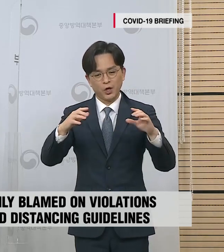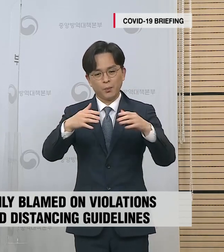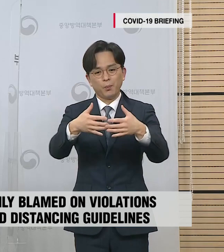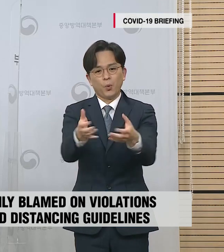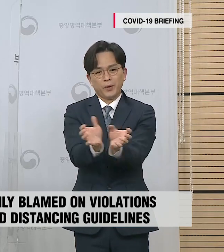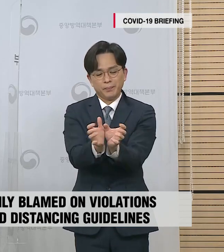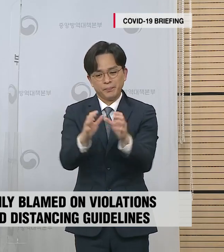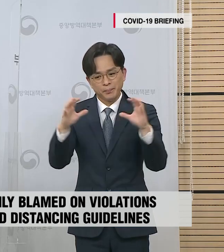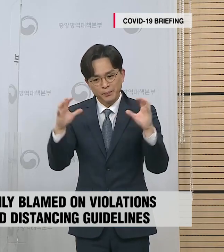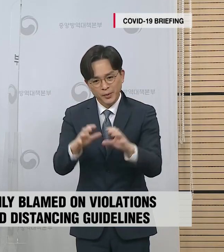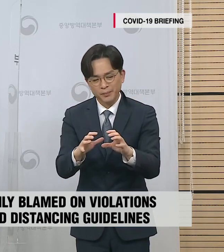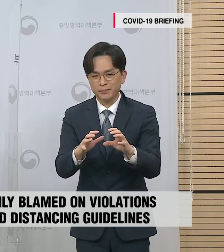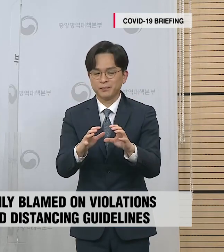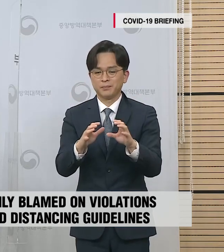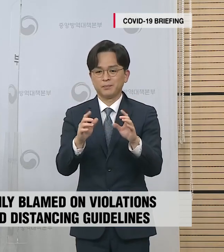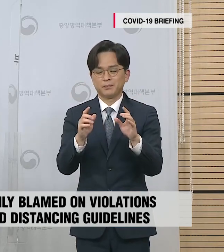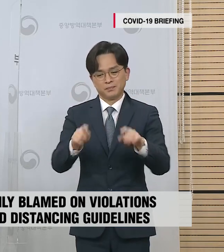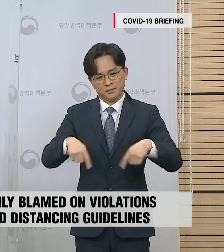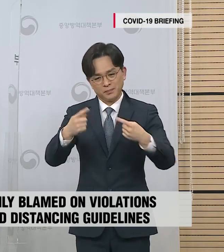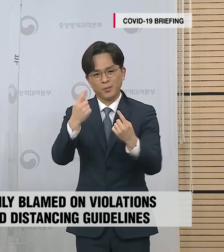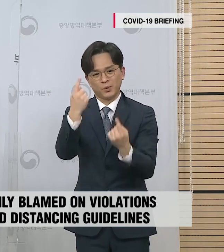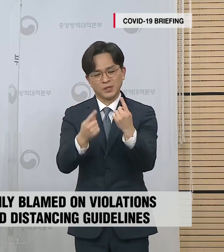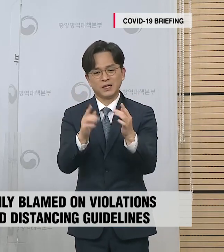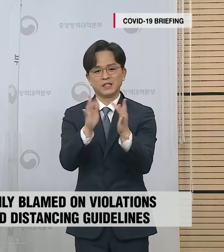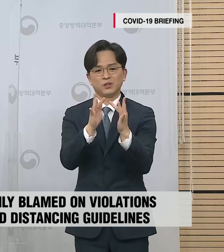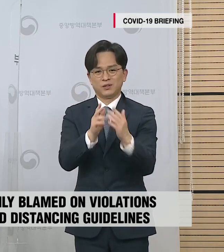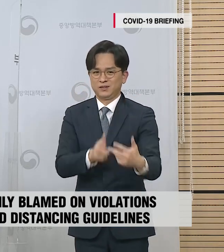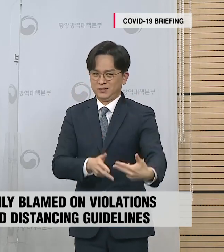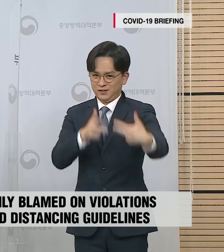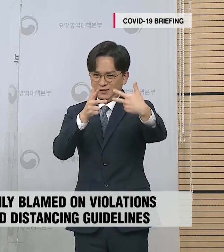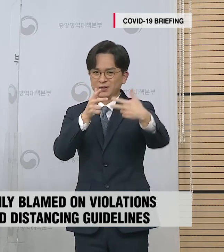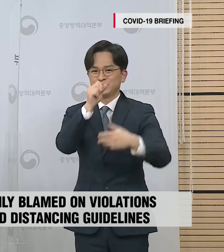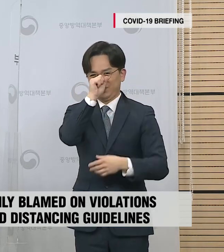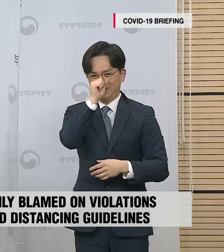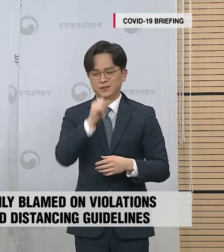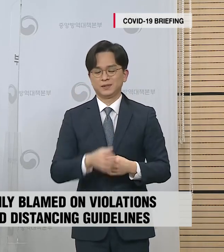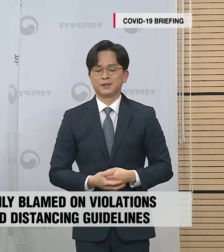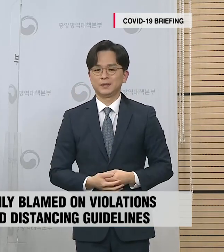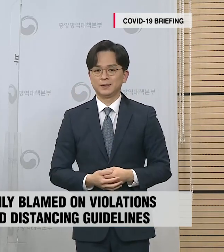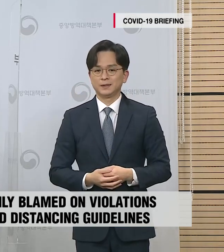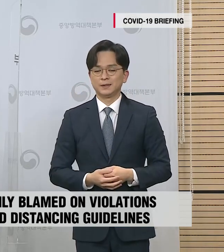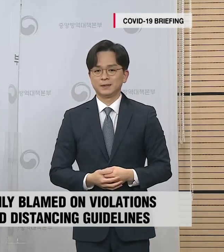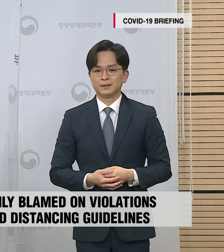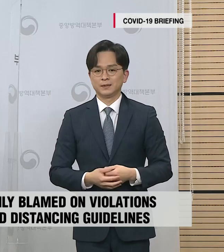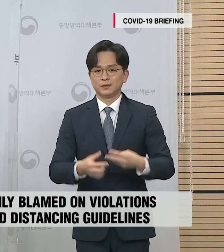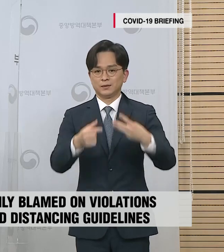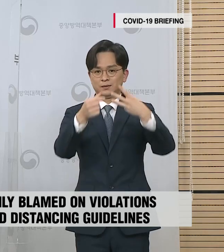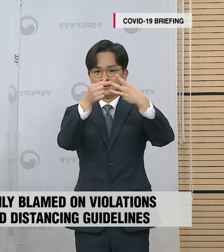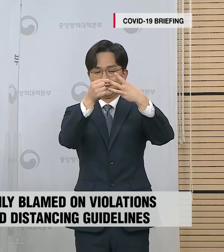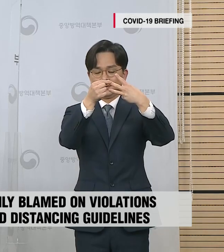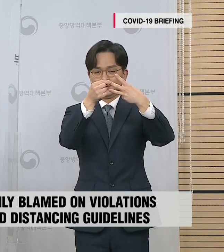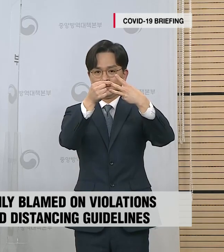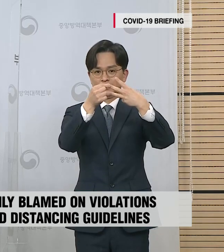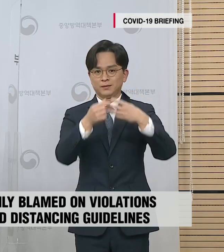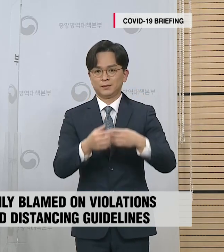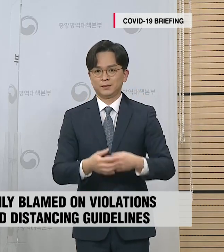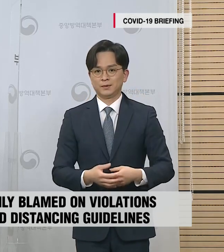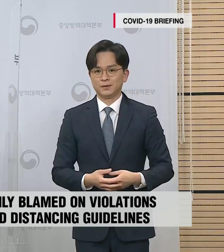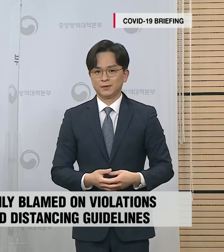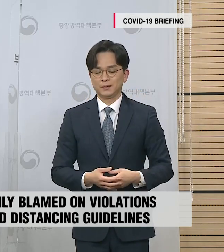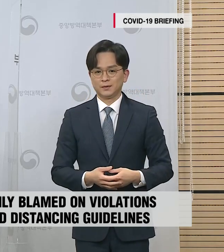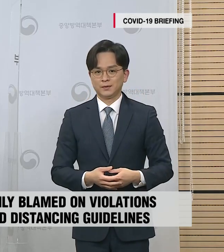as you can, and also switch all of your religious gathering meetings non-face-to-face means. And